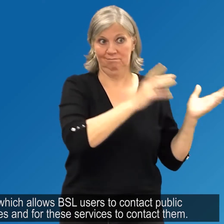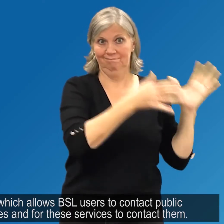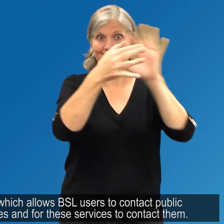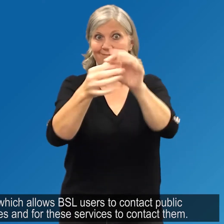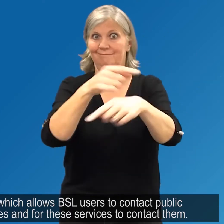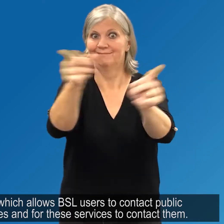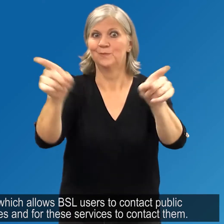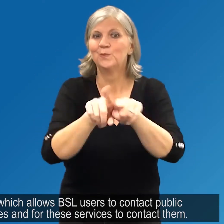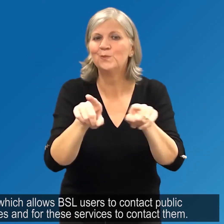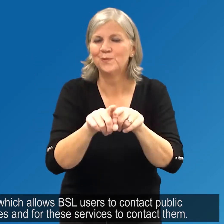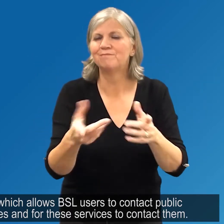them.